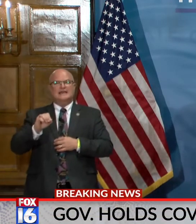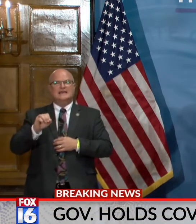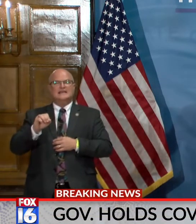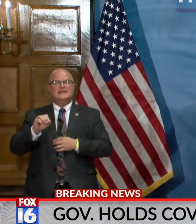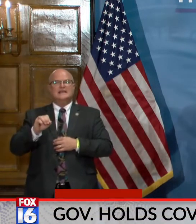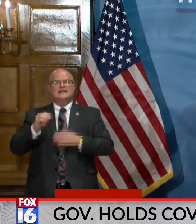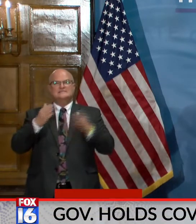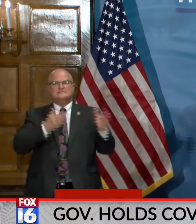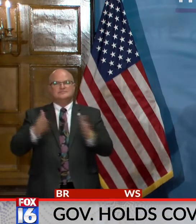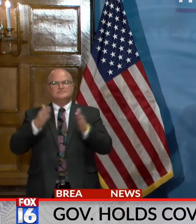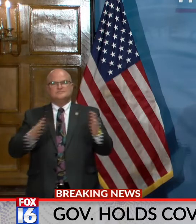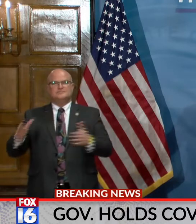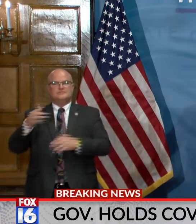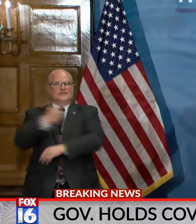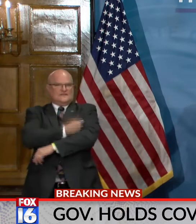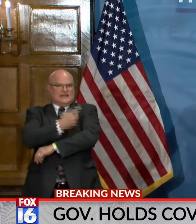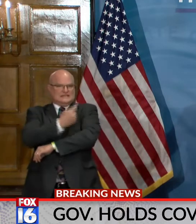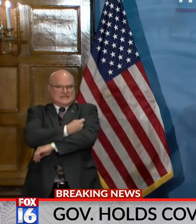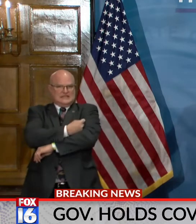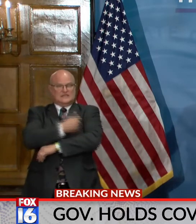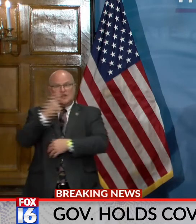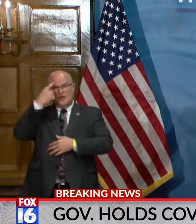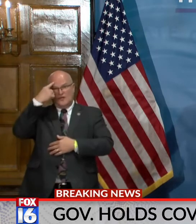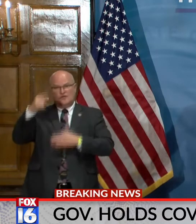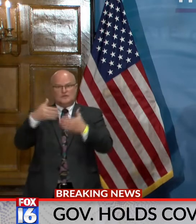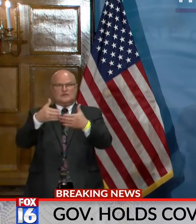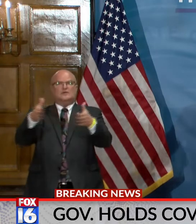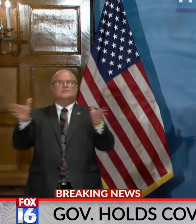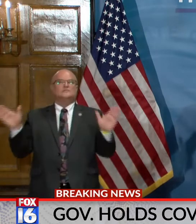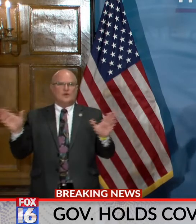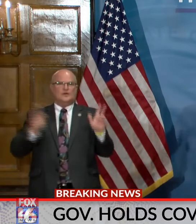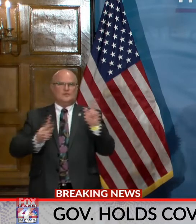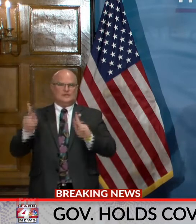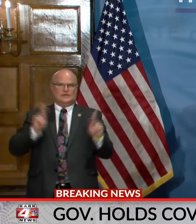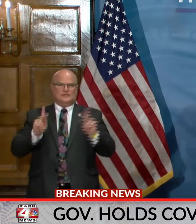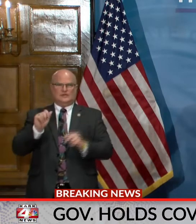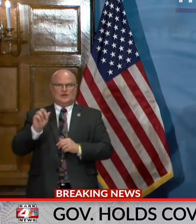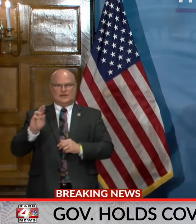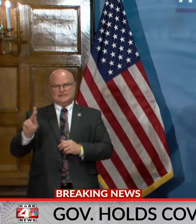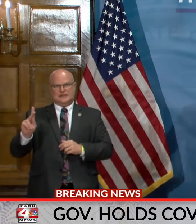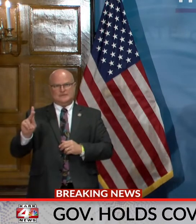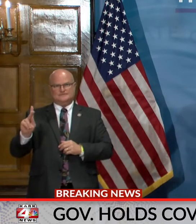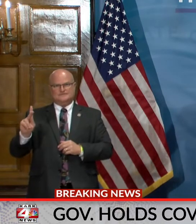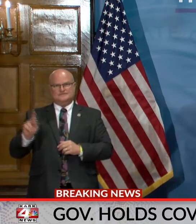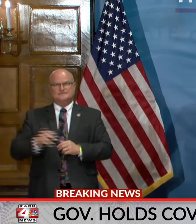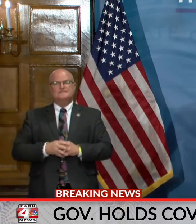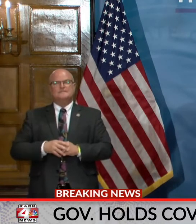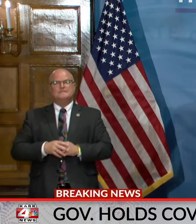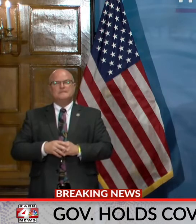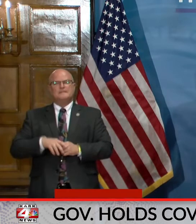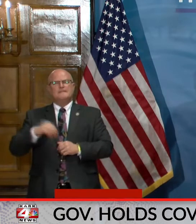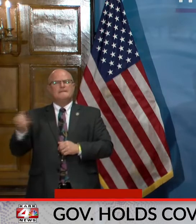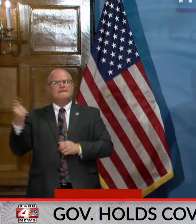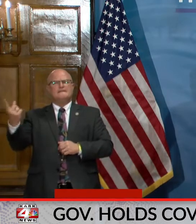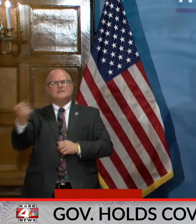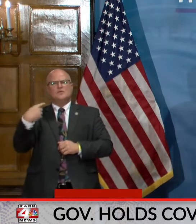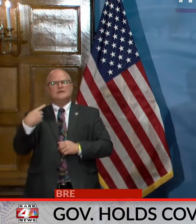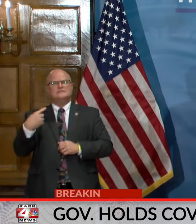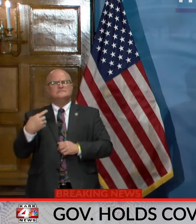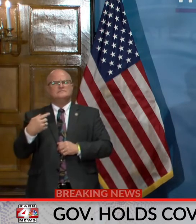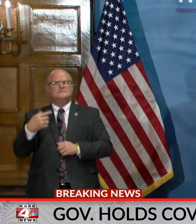logistics of carrying out the vaccination to a broader portion of our population. Another question that's asked about